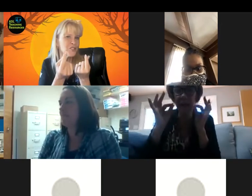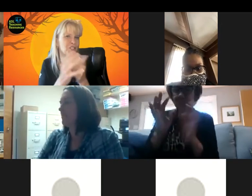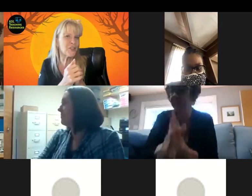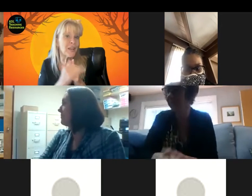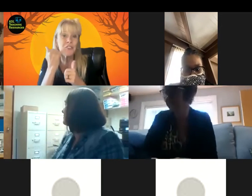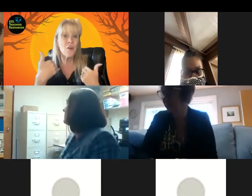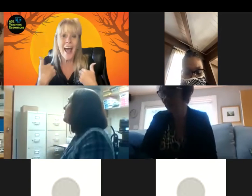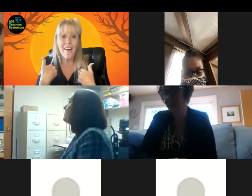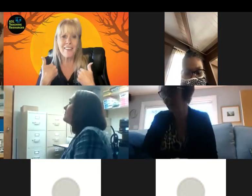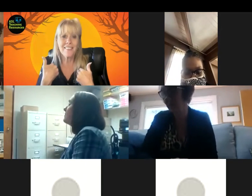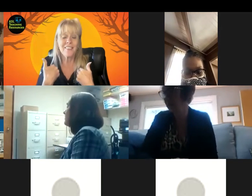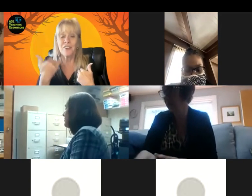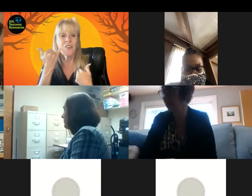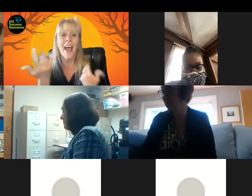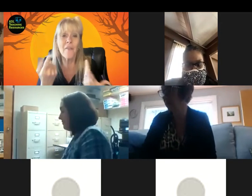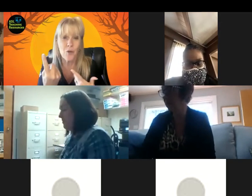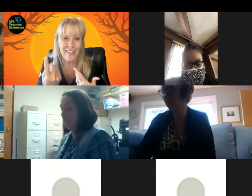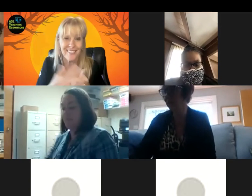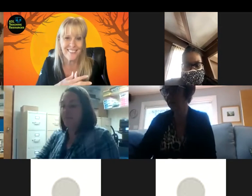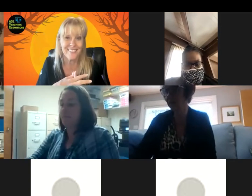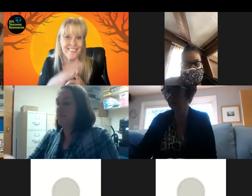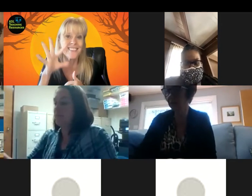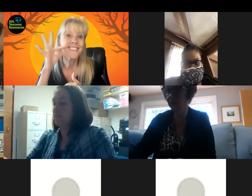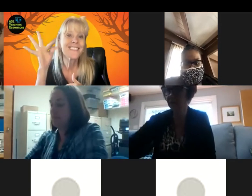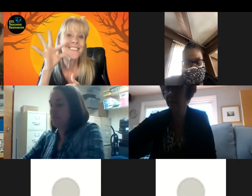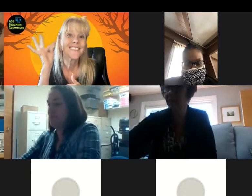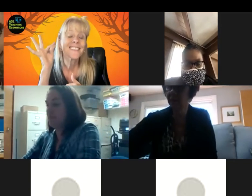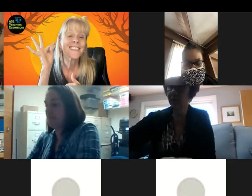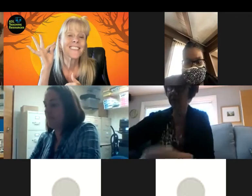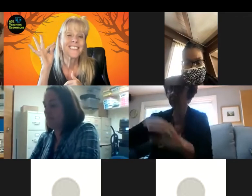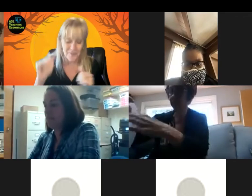What would you do if you don't have it? If you don't have one?